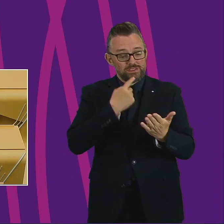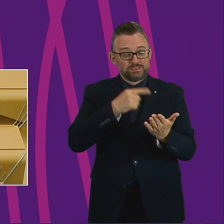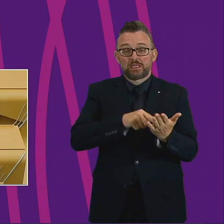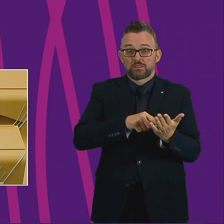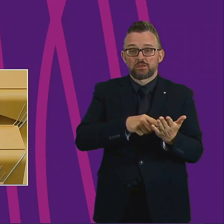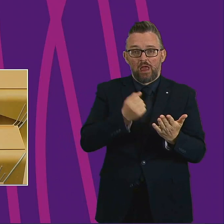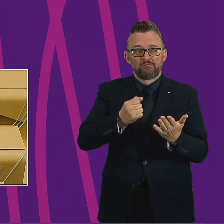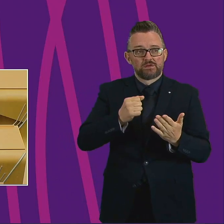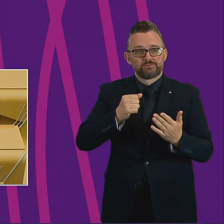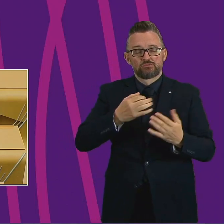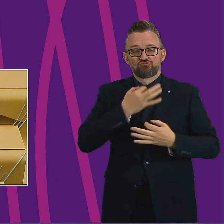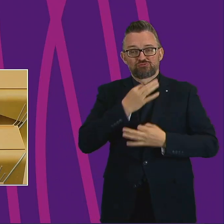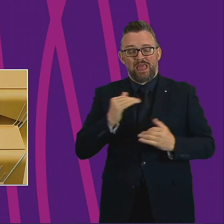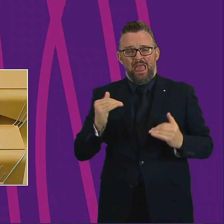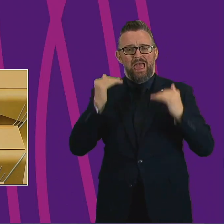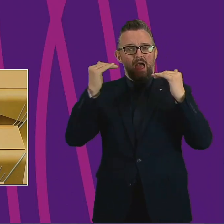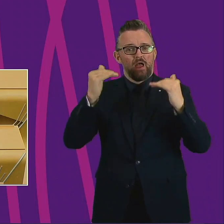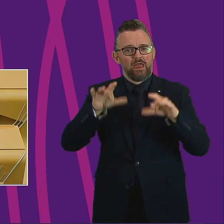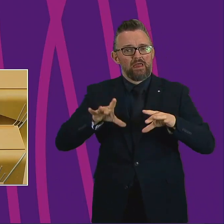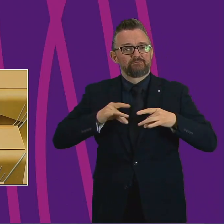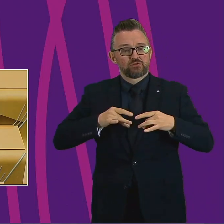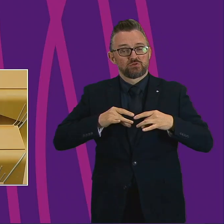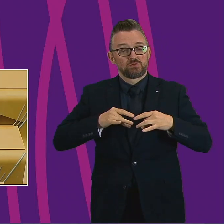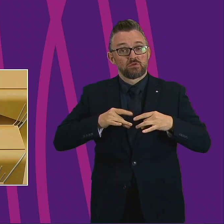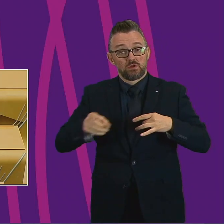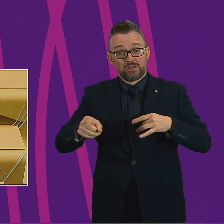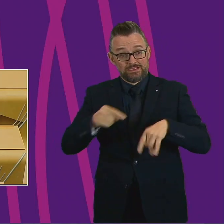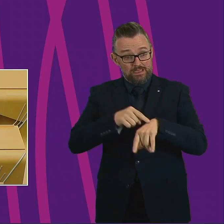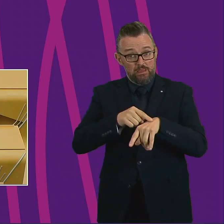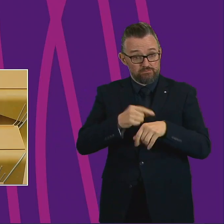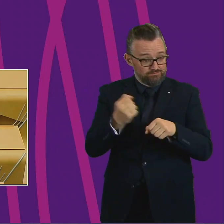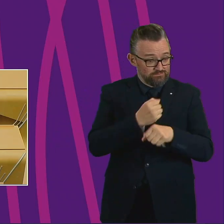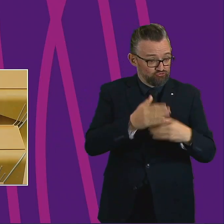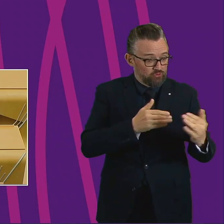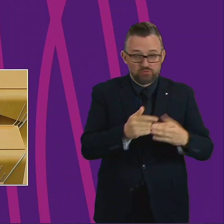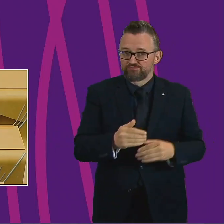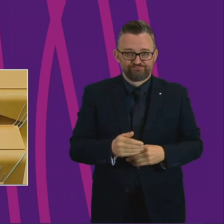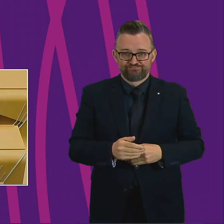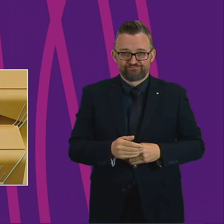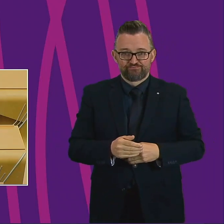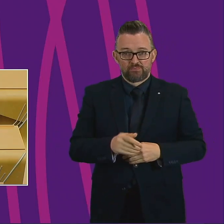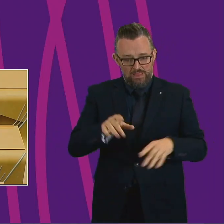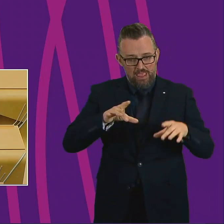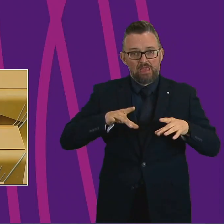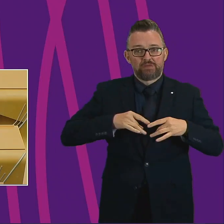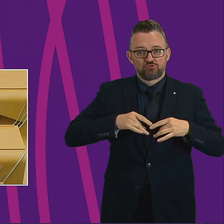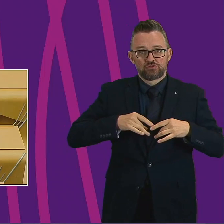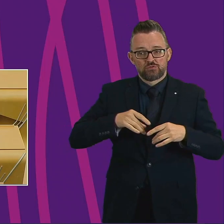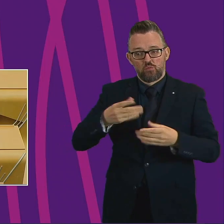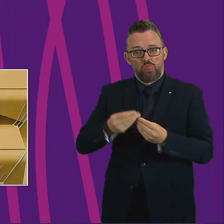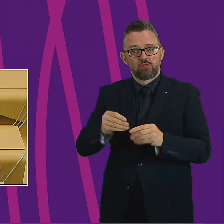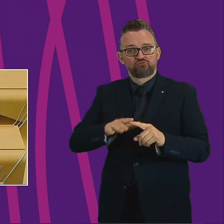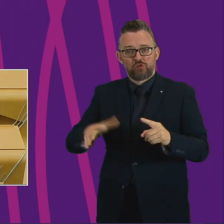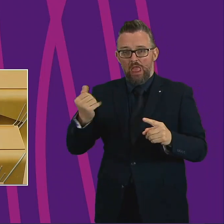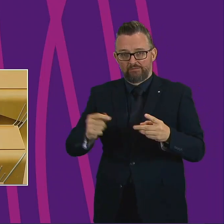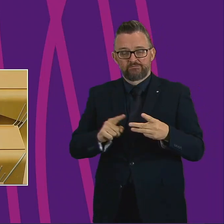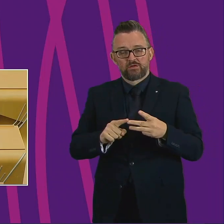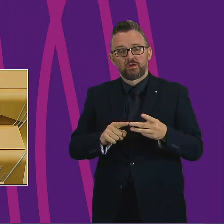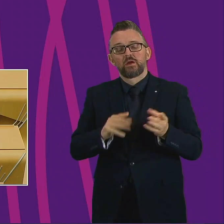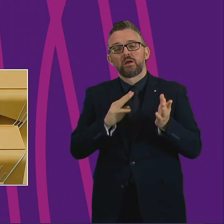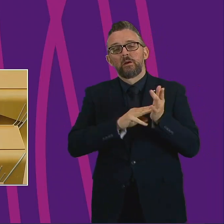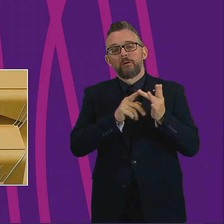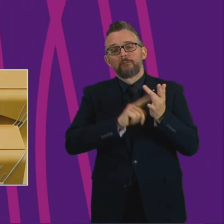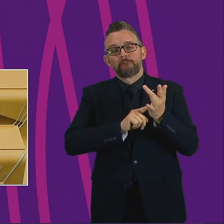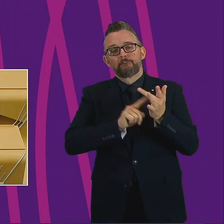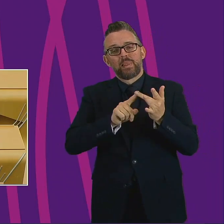of infection. These reports were not actioned at the time. There were infections in children. Millie Mayne did die from